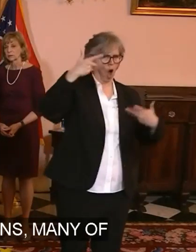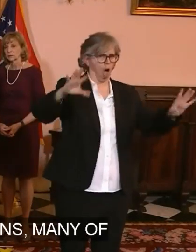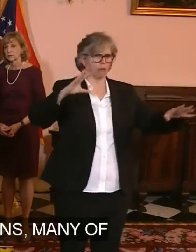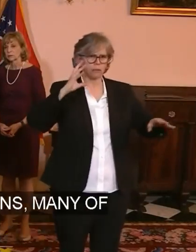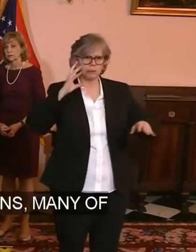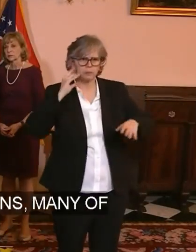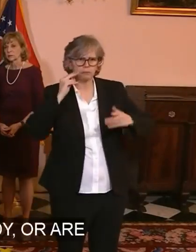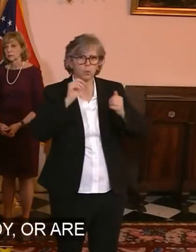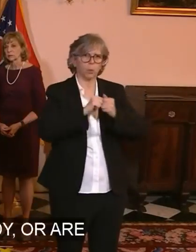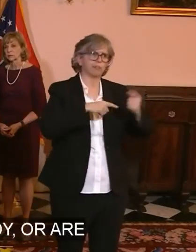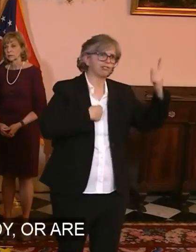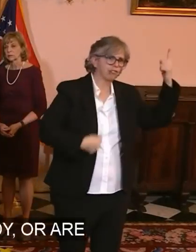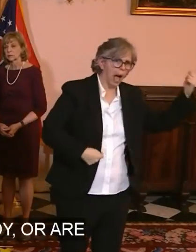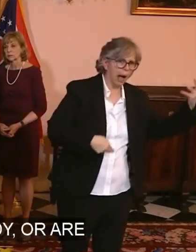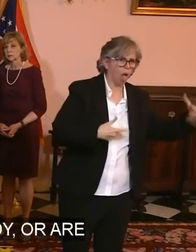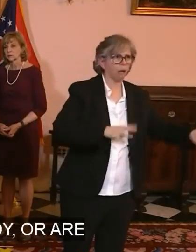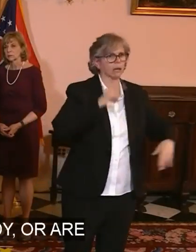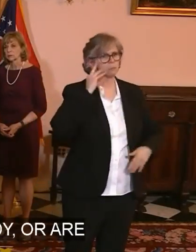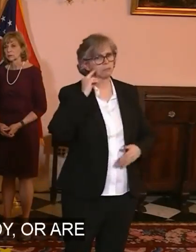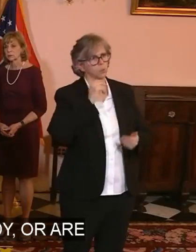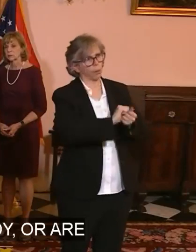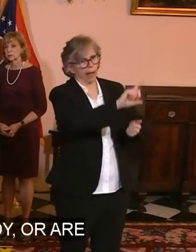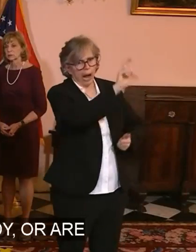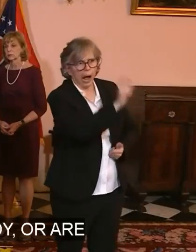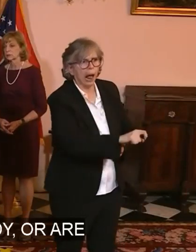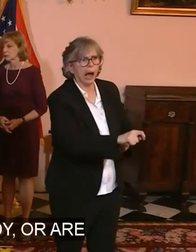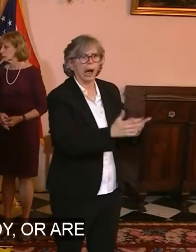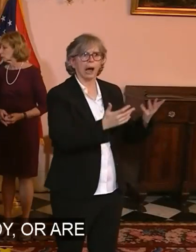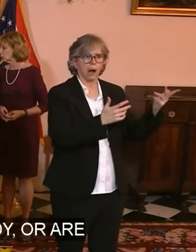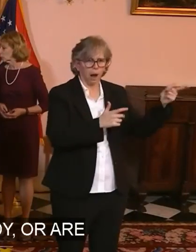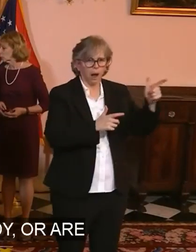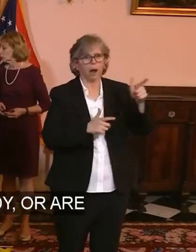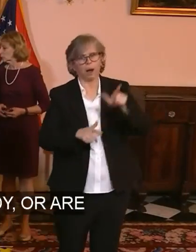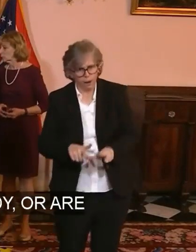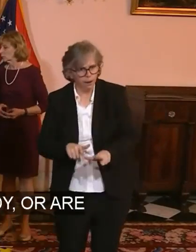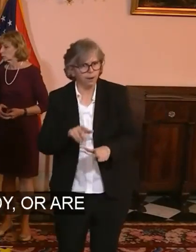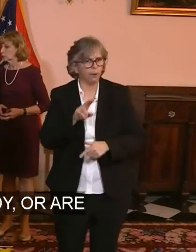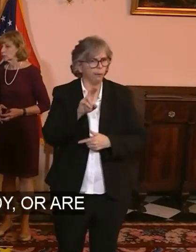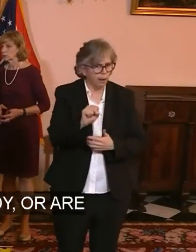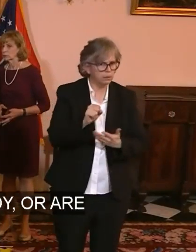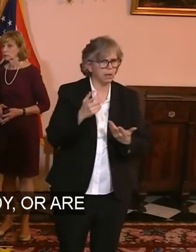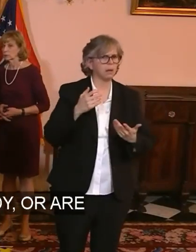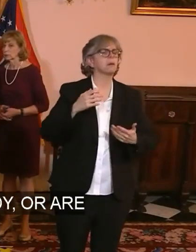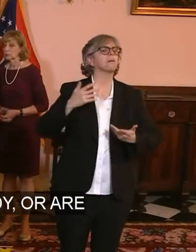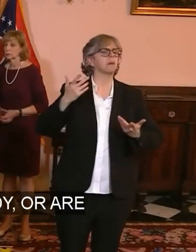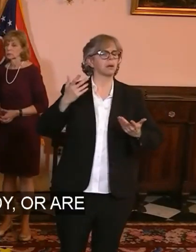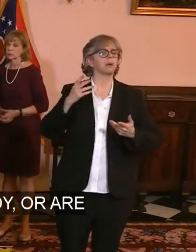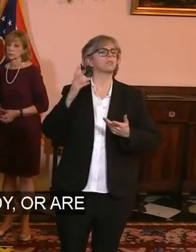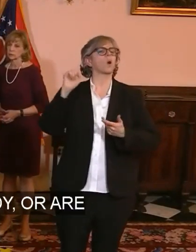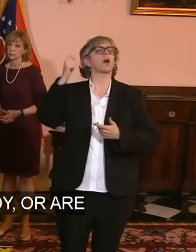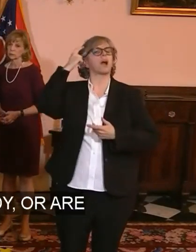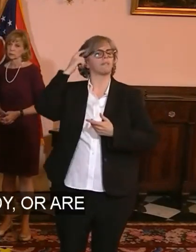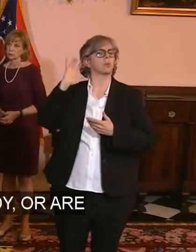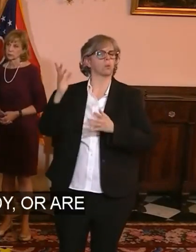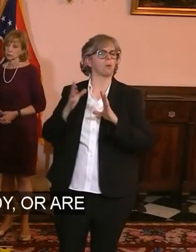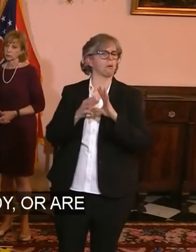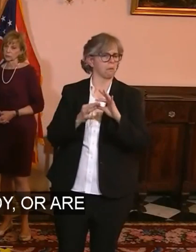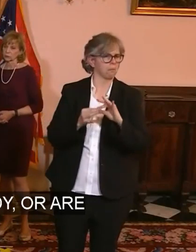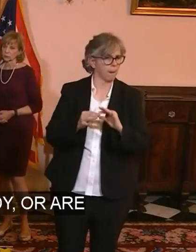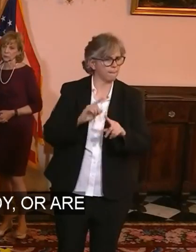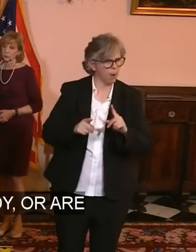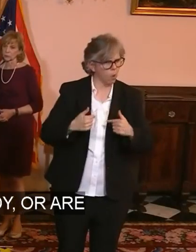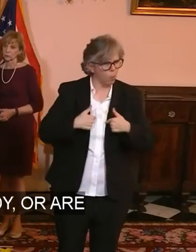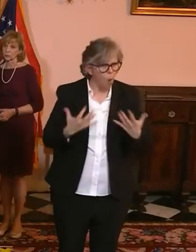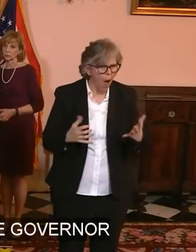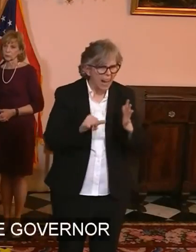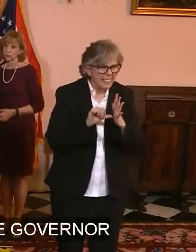Italy. And one of the things, the governor touched on this, but I feel the need to emphasize it. You have to